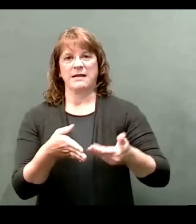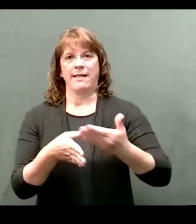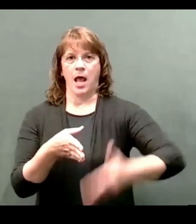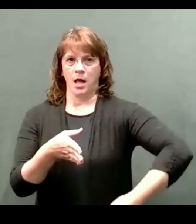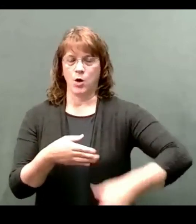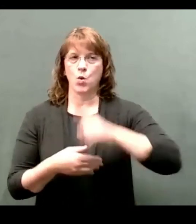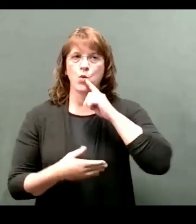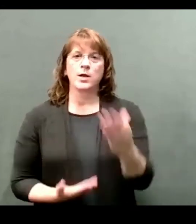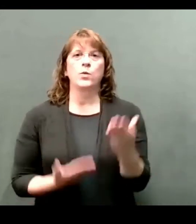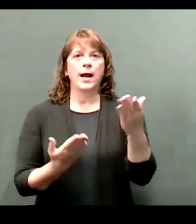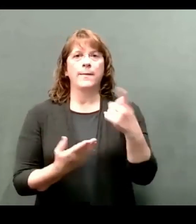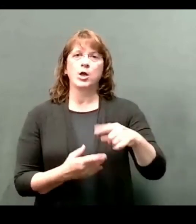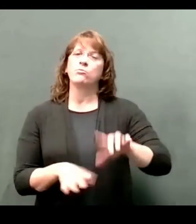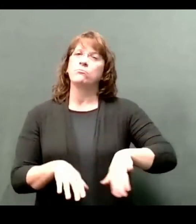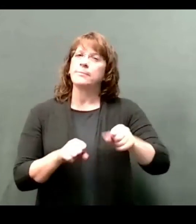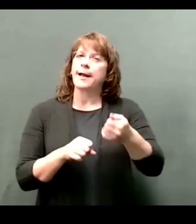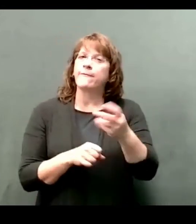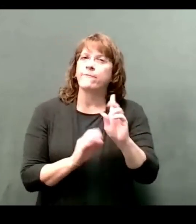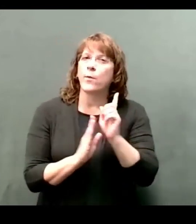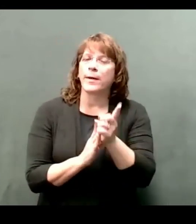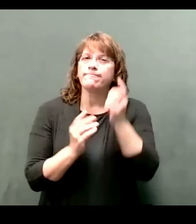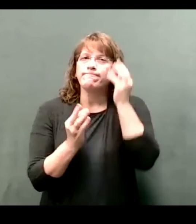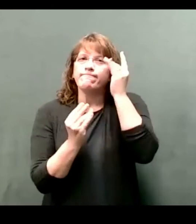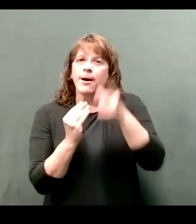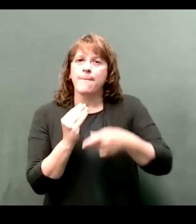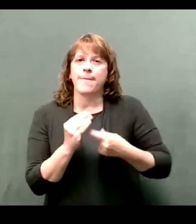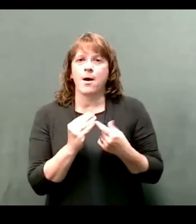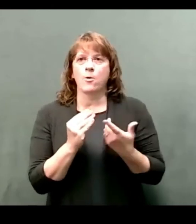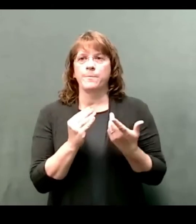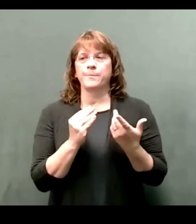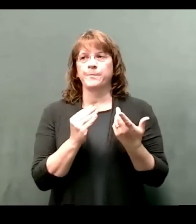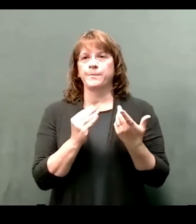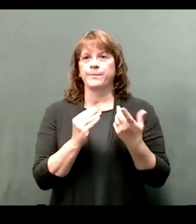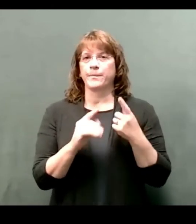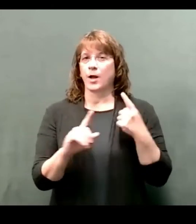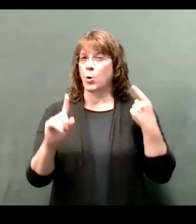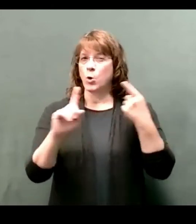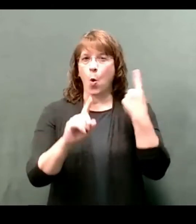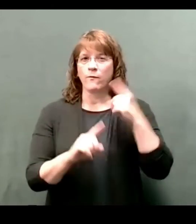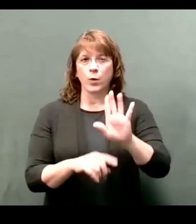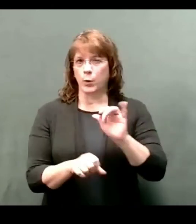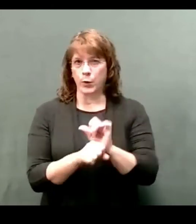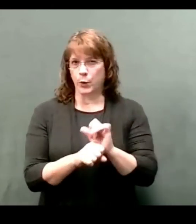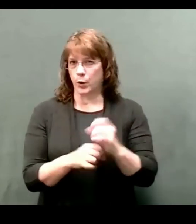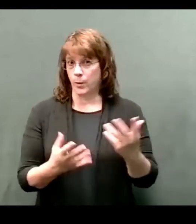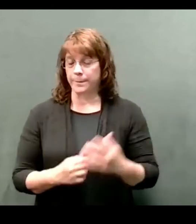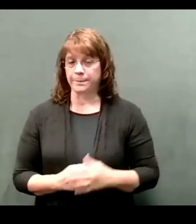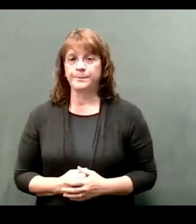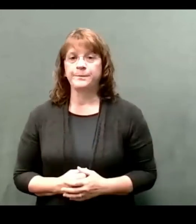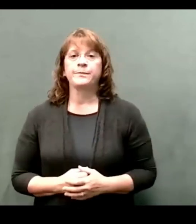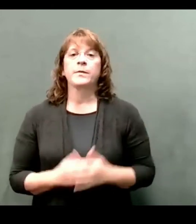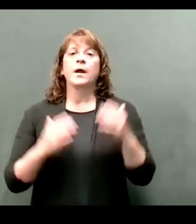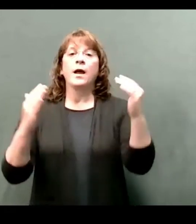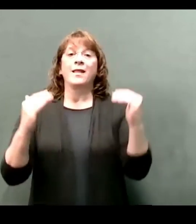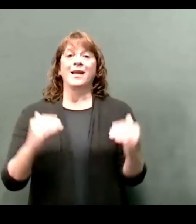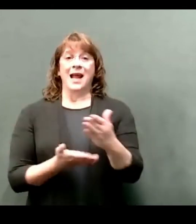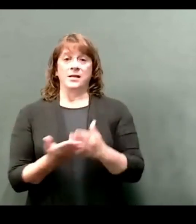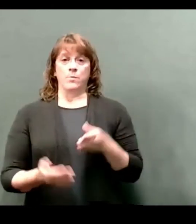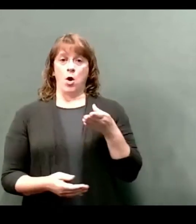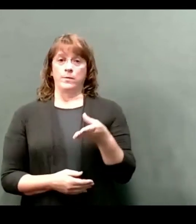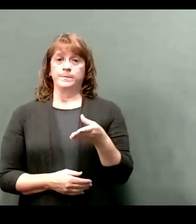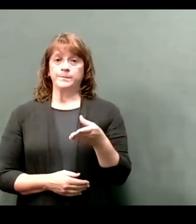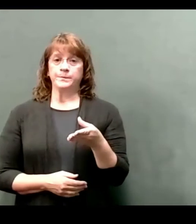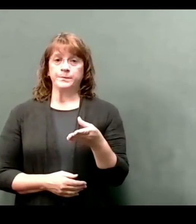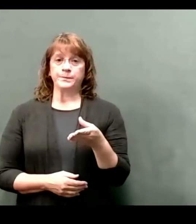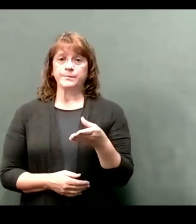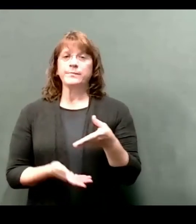we highly recommend that you take a few minutes to think here about what is a goal of the work for you. The next section here